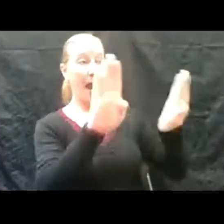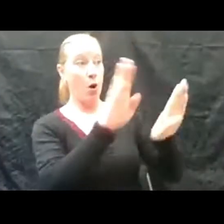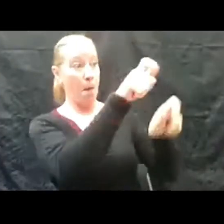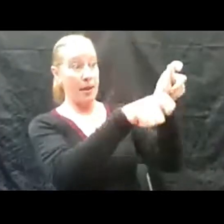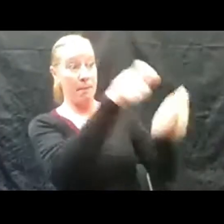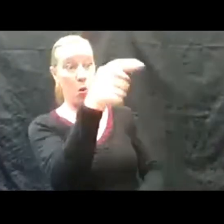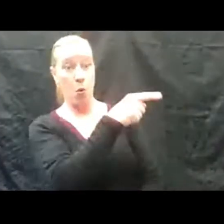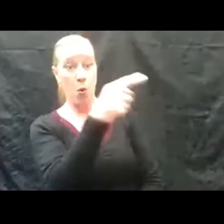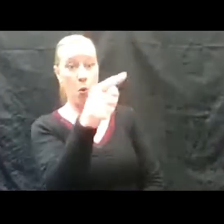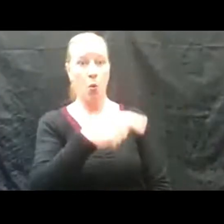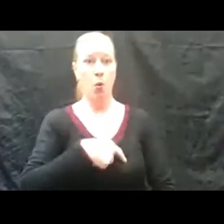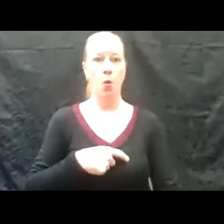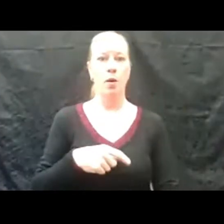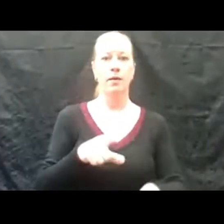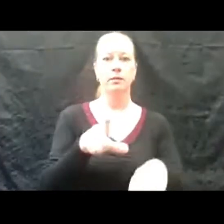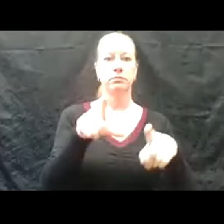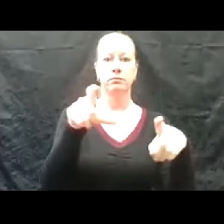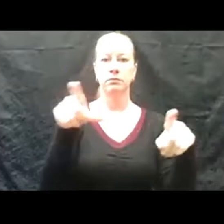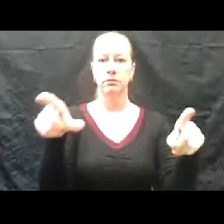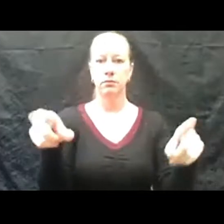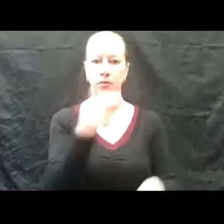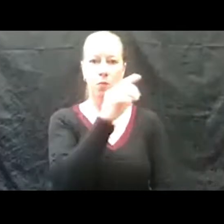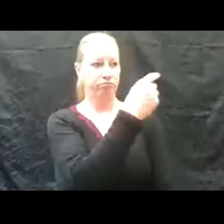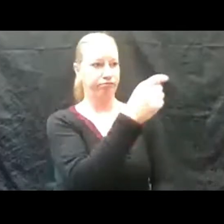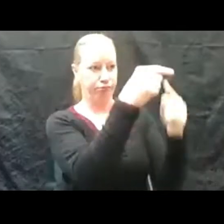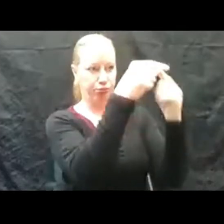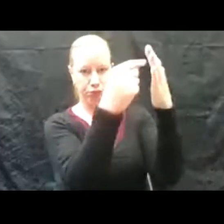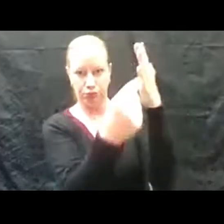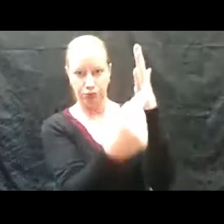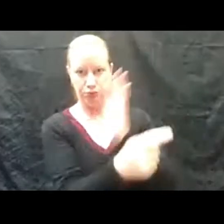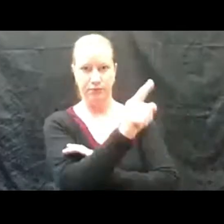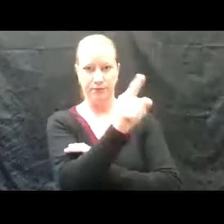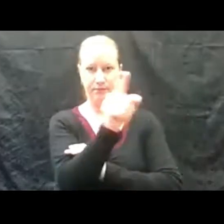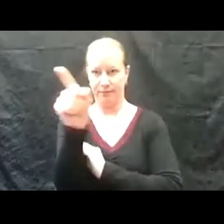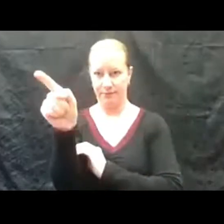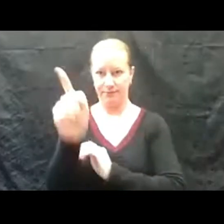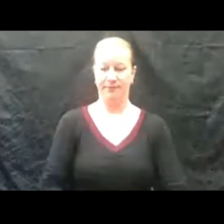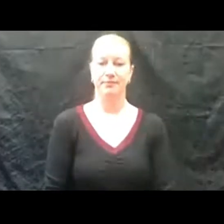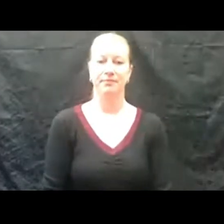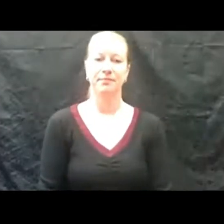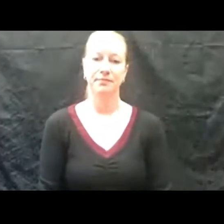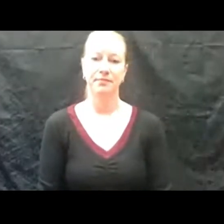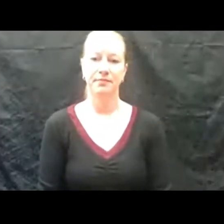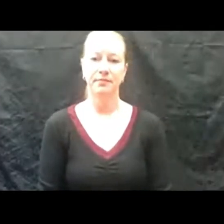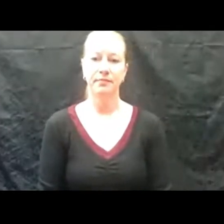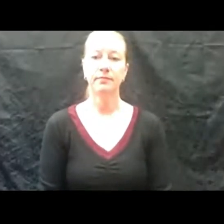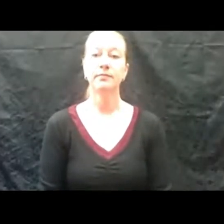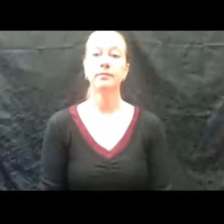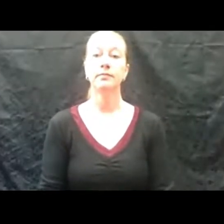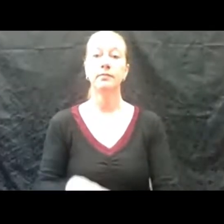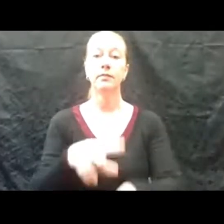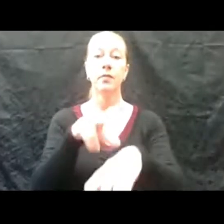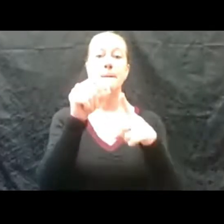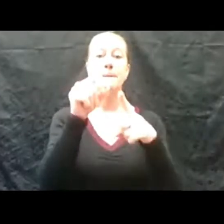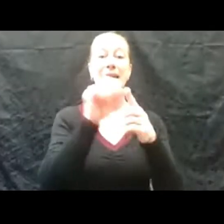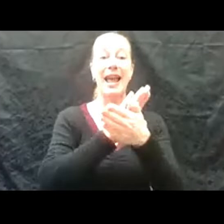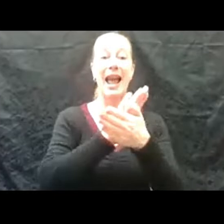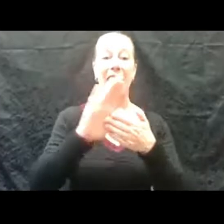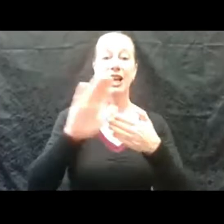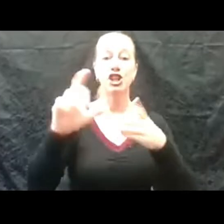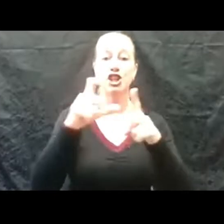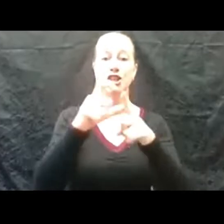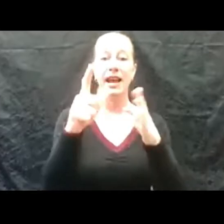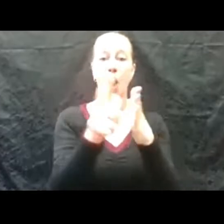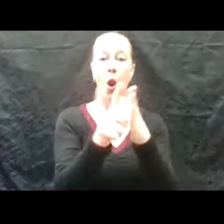are Dr. Huhana Hiki, Alexia Black, and Diane Rogers. Dr. Hu has a PhD in law and